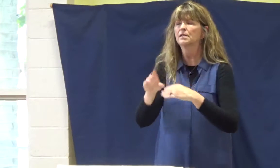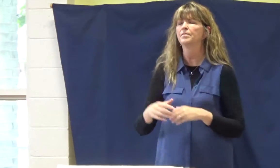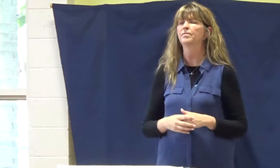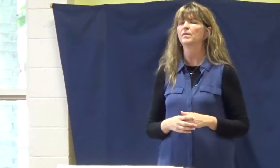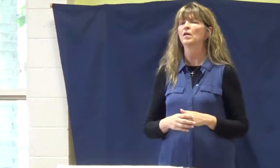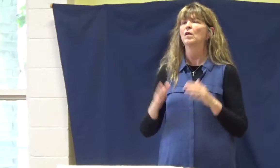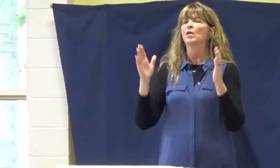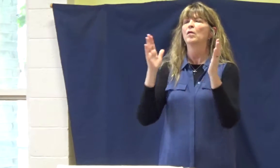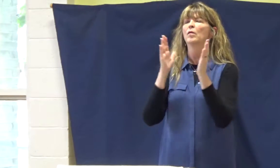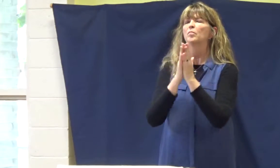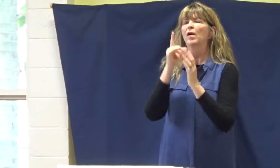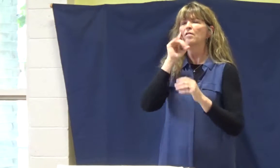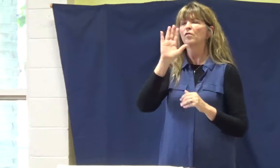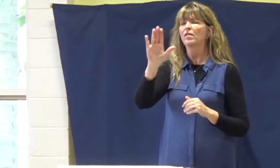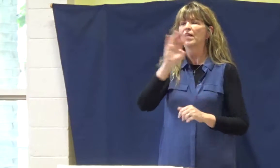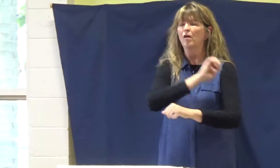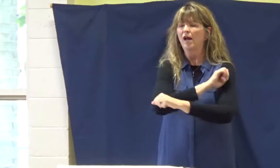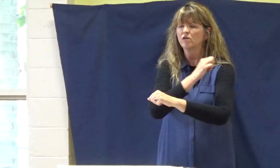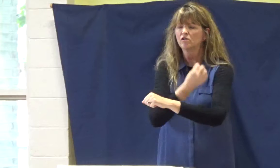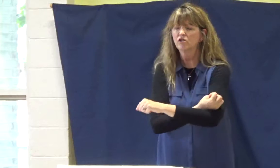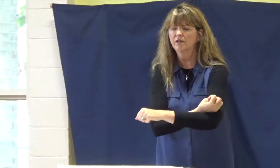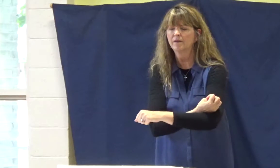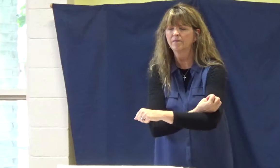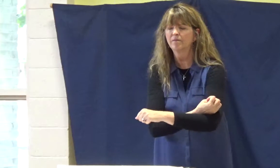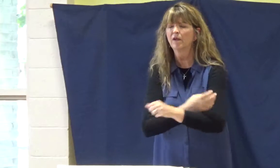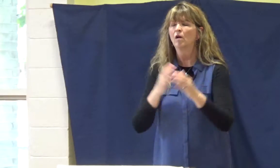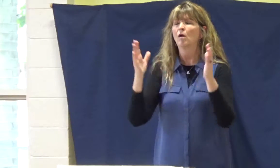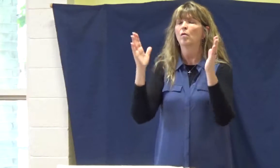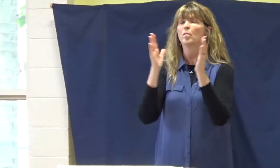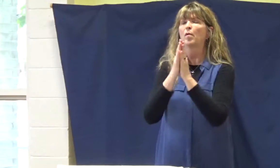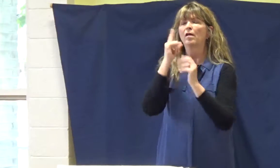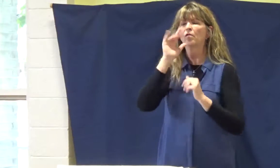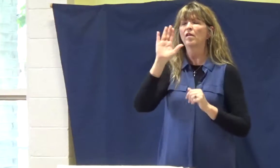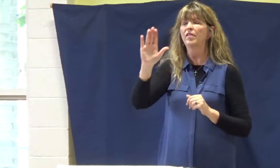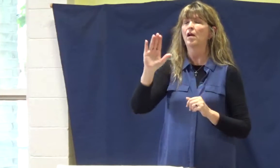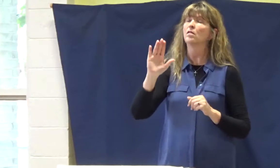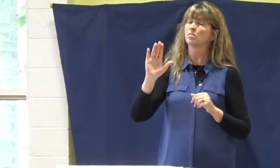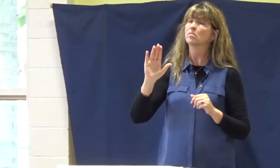their protection. We pray for their energy.